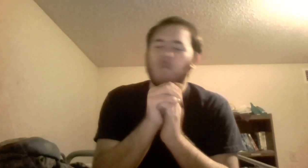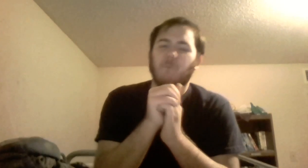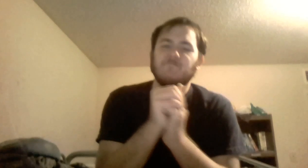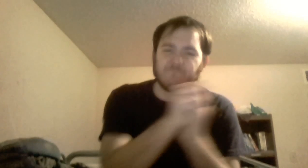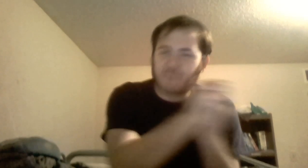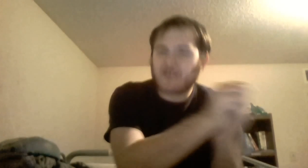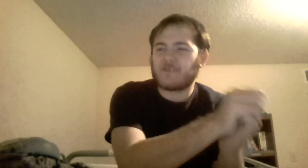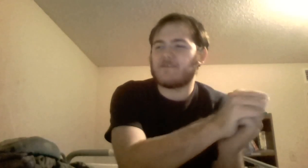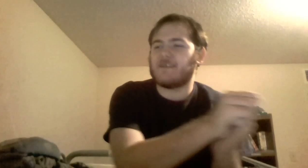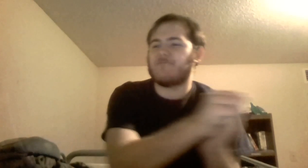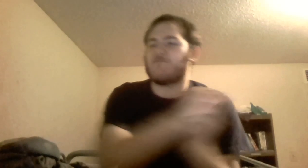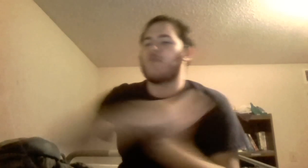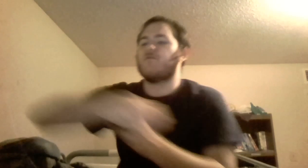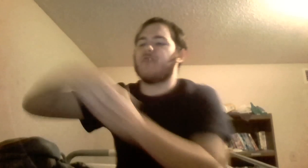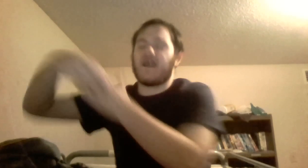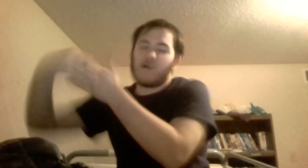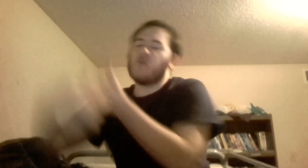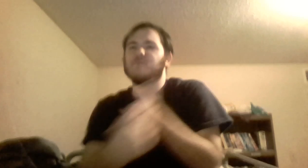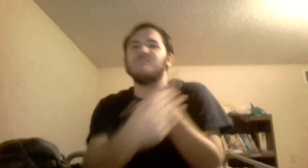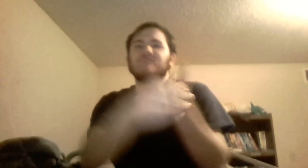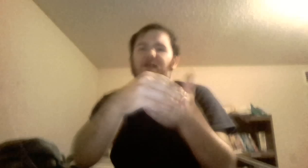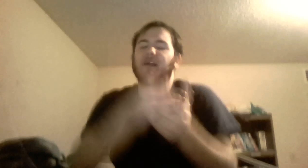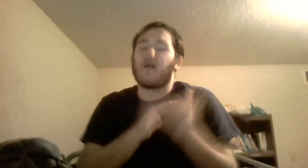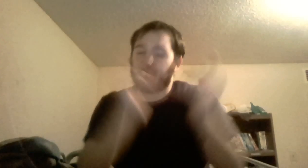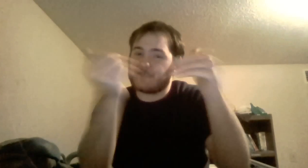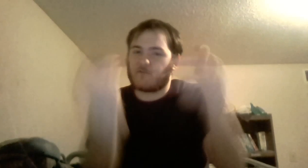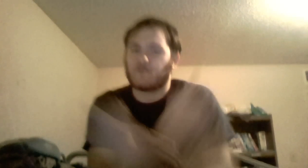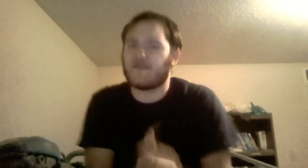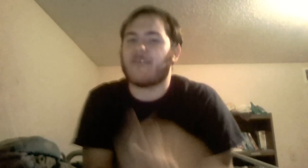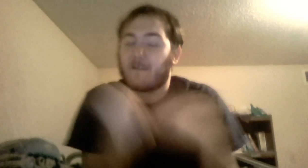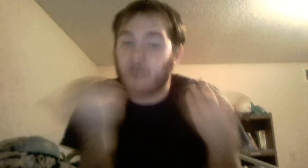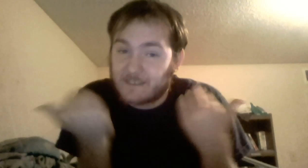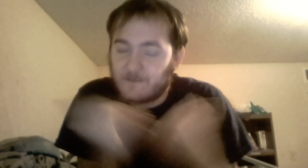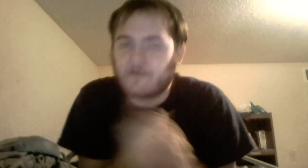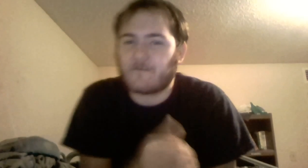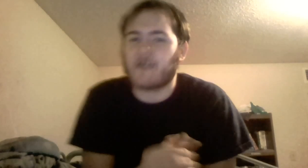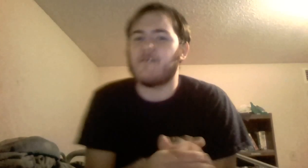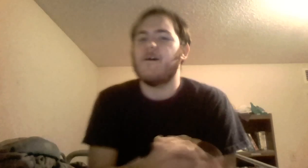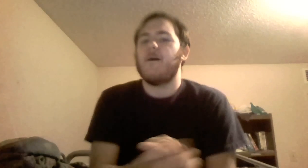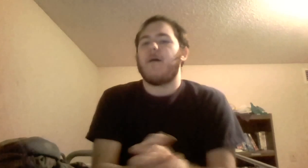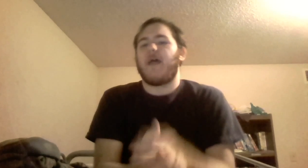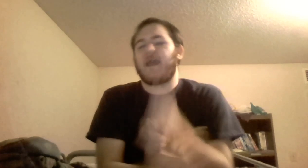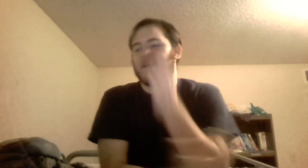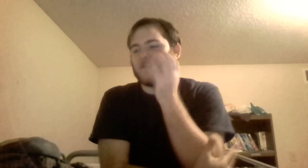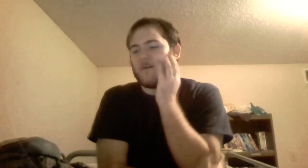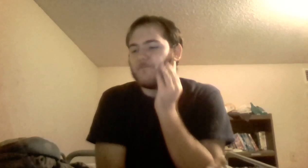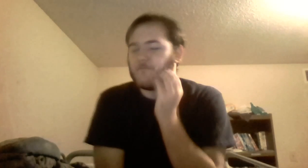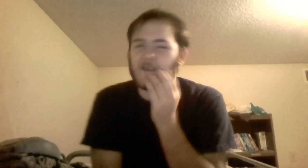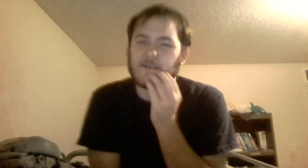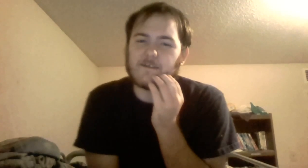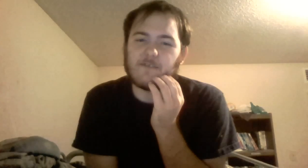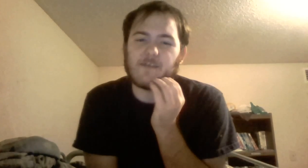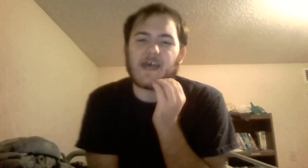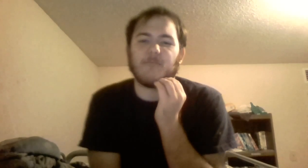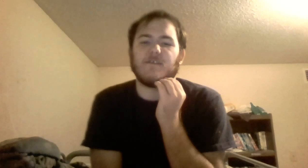Well, basically, Russell's dad owner, who's probably getting too upset that he's living there. And, um, basically, what's happening